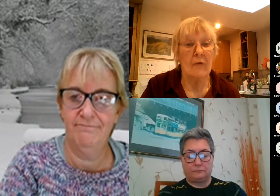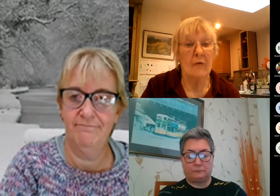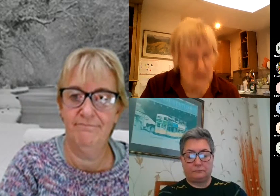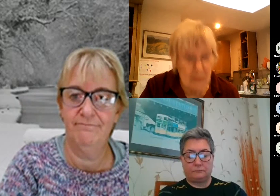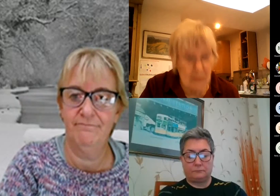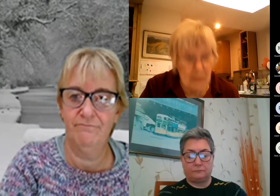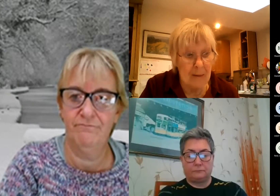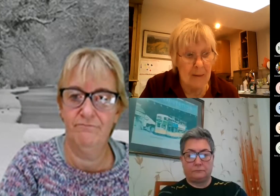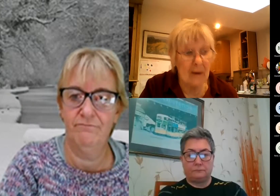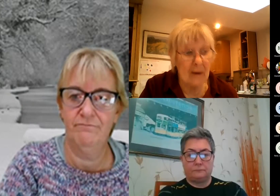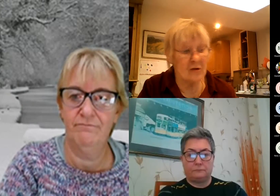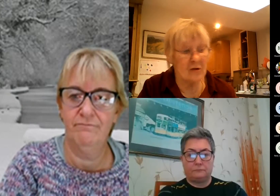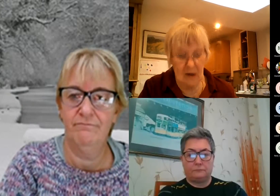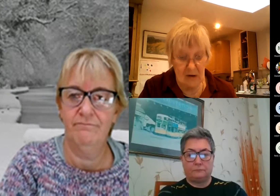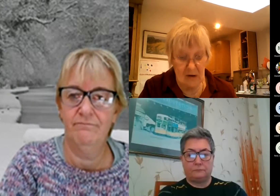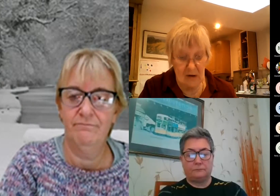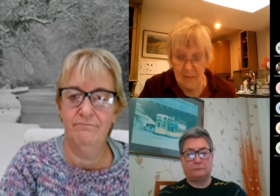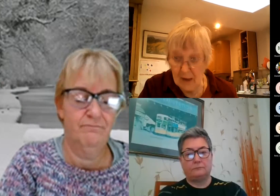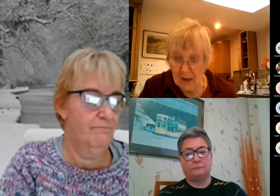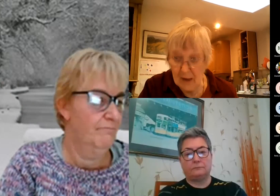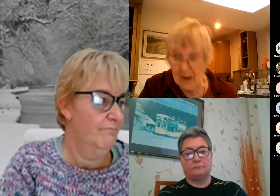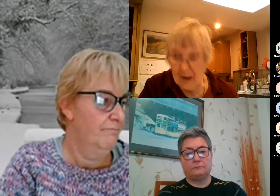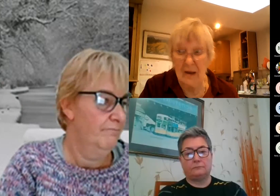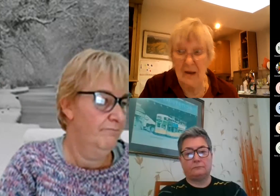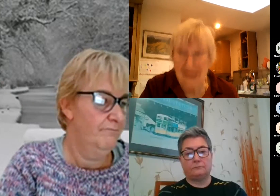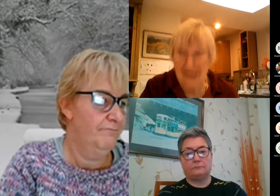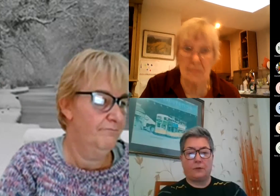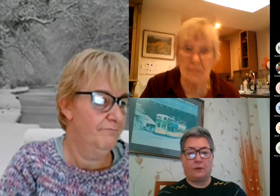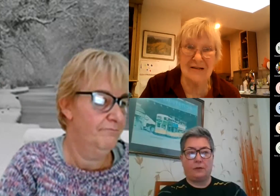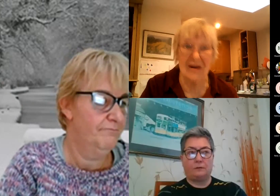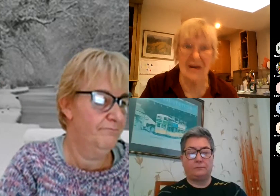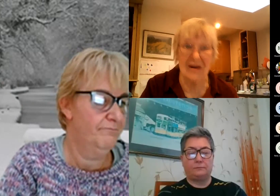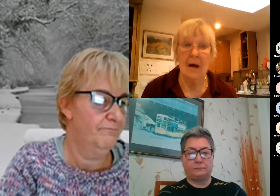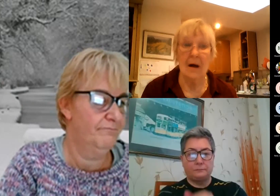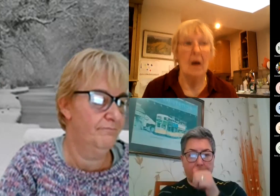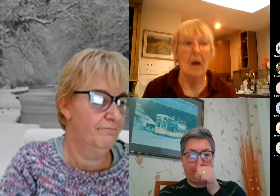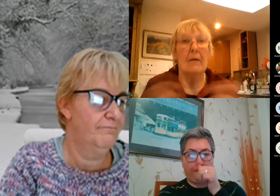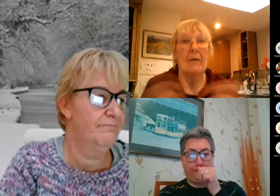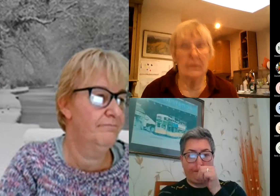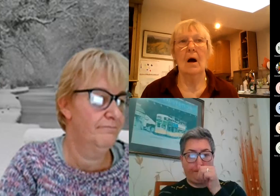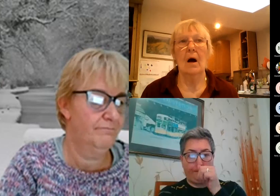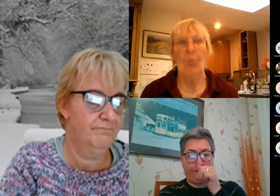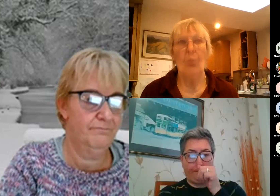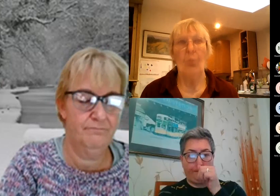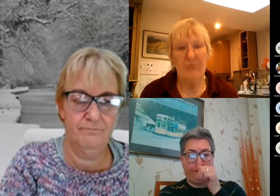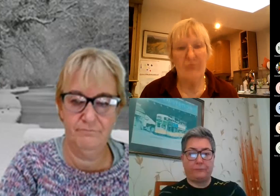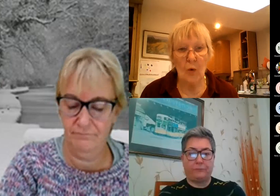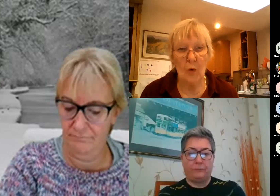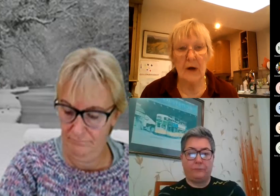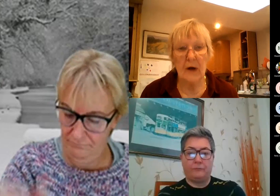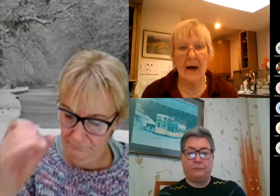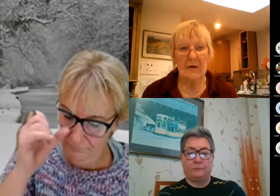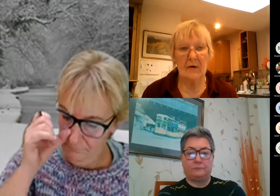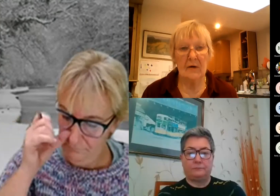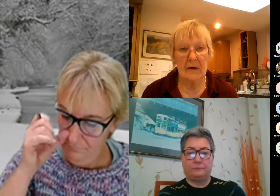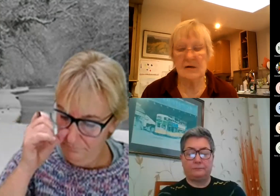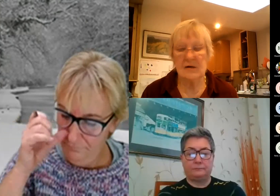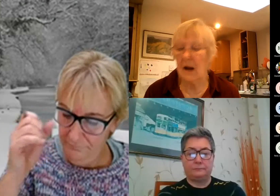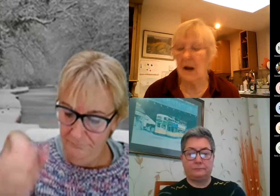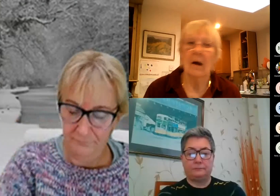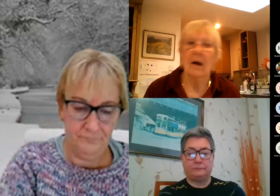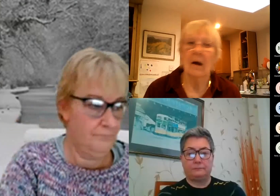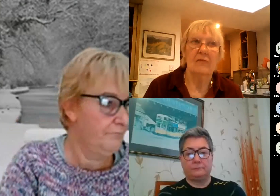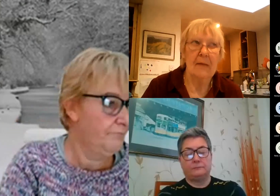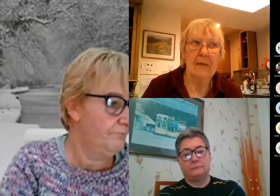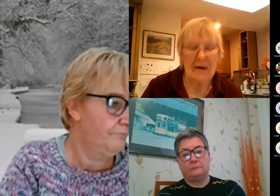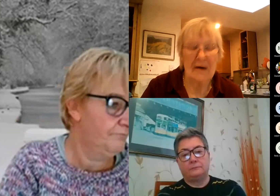model for disabled people is the emancipatory way forward, and needs